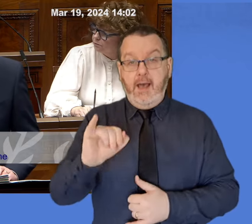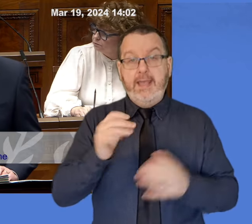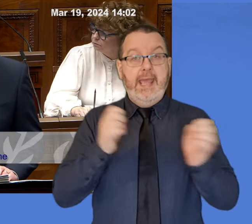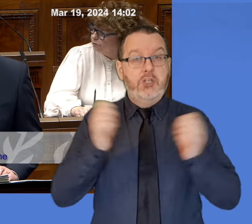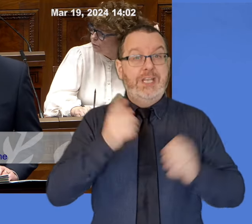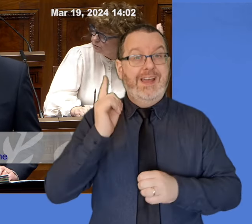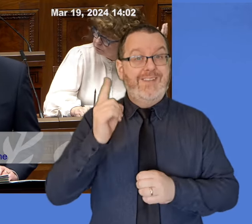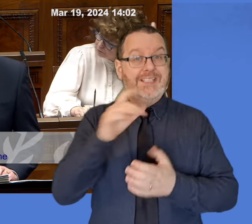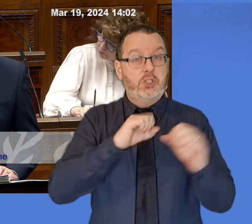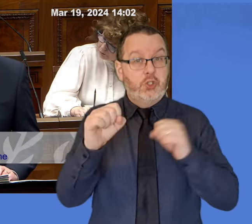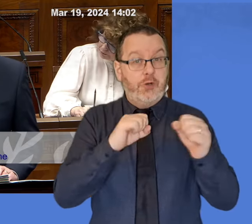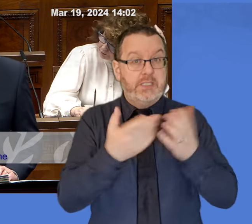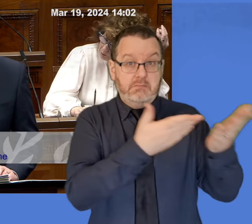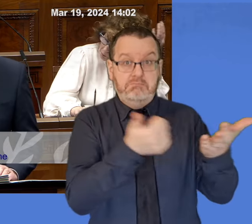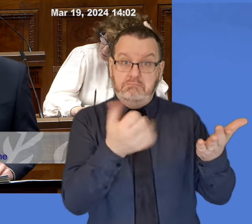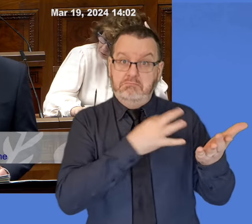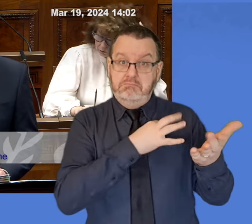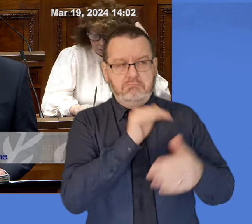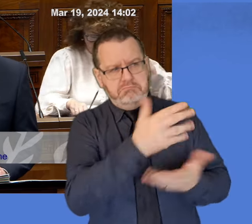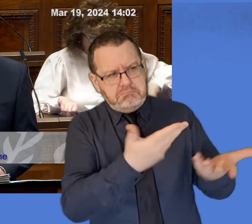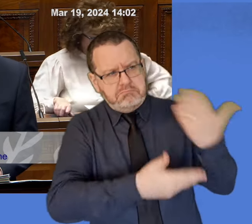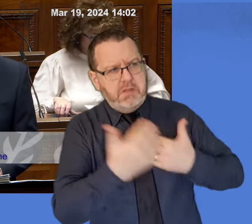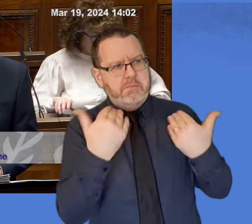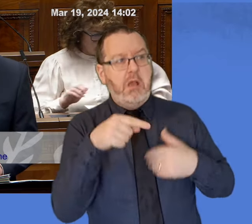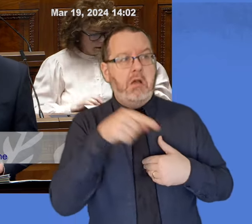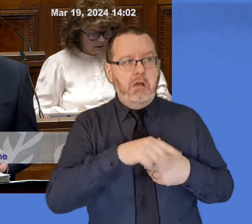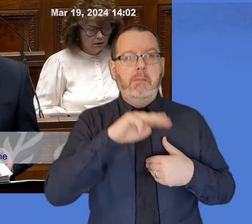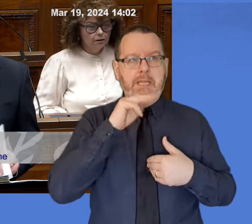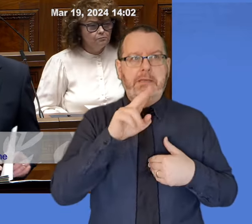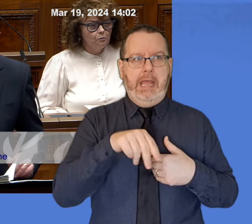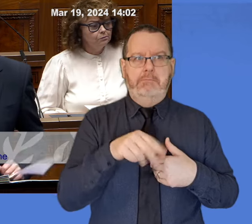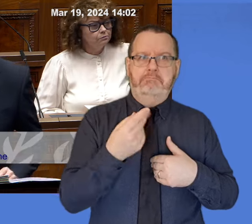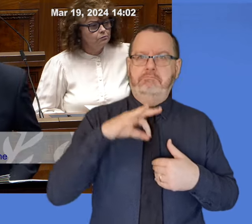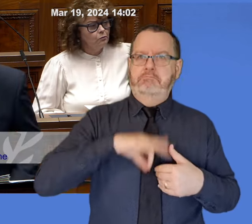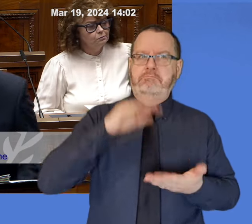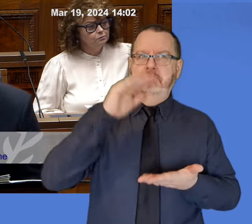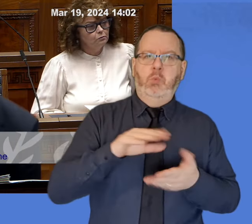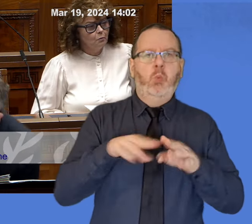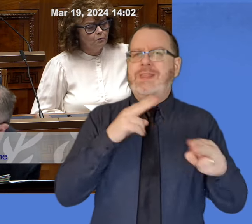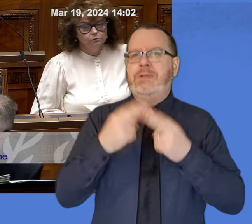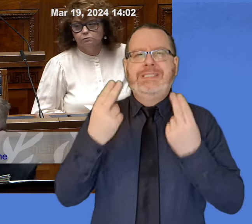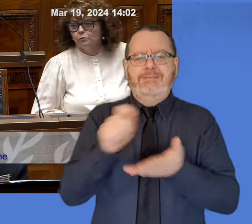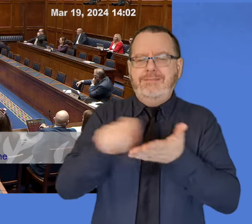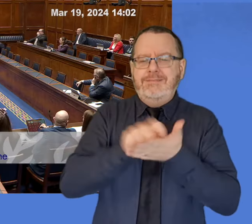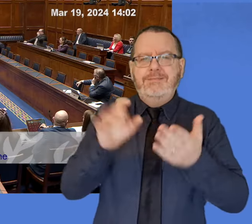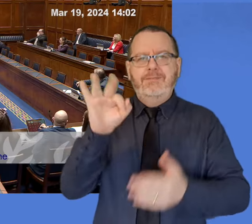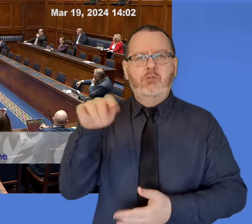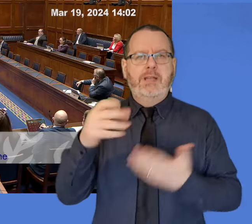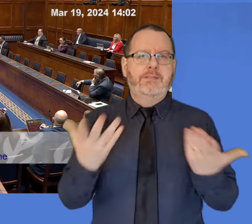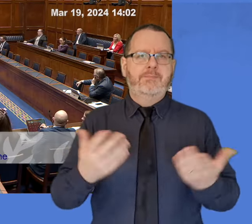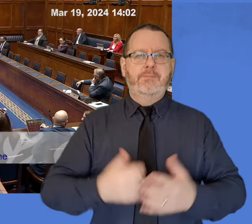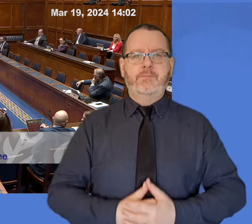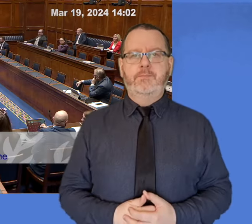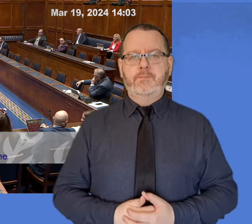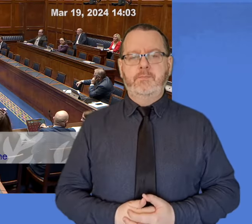Advice Service, and these technologies have the potential to provide an attractive payback to homeowners without grant support. I call